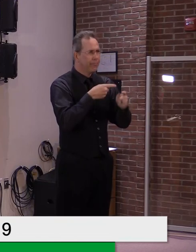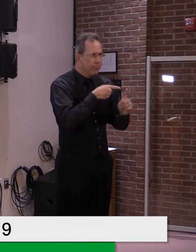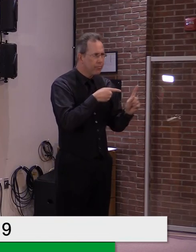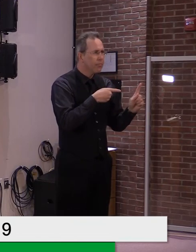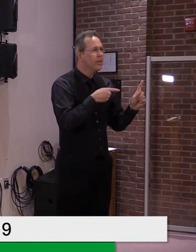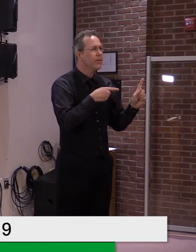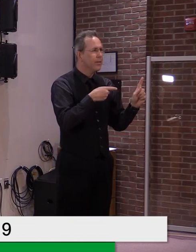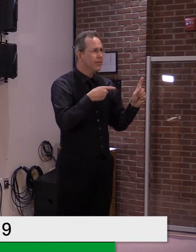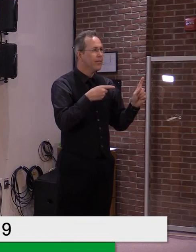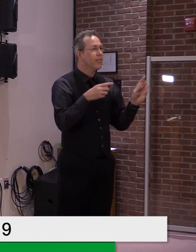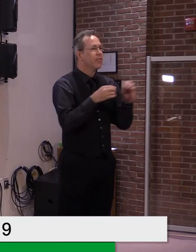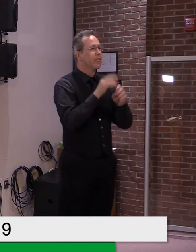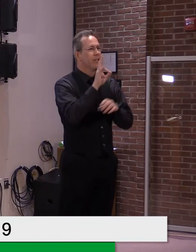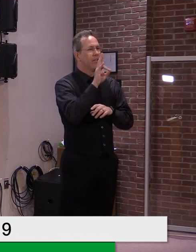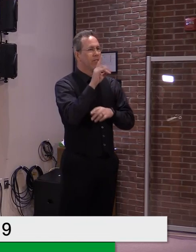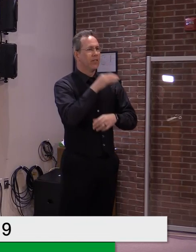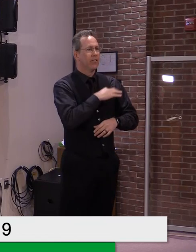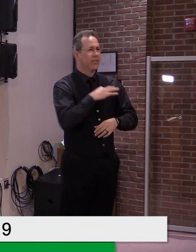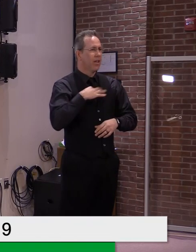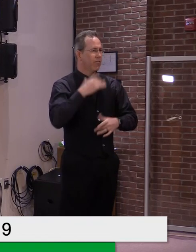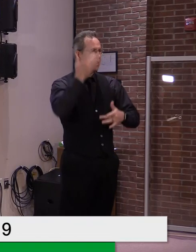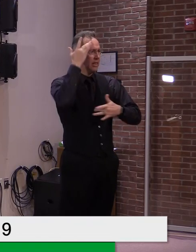positive, 2 in Northern,